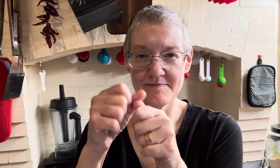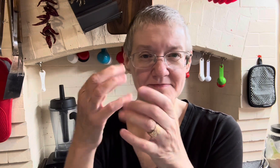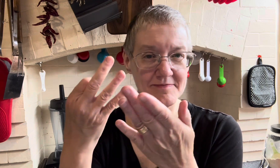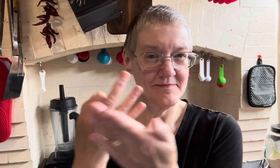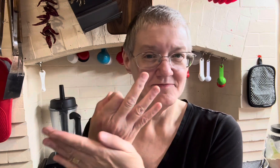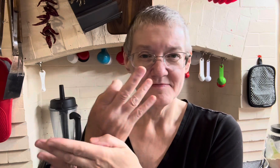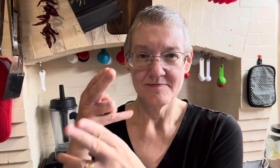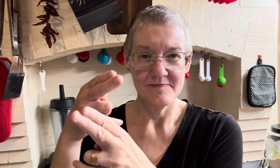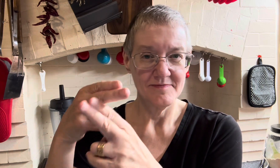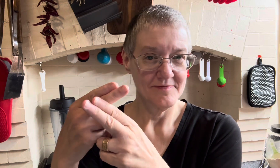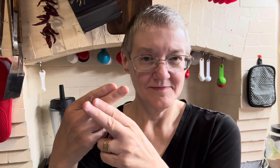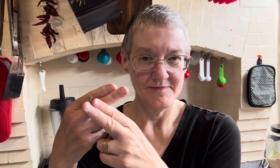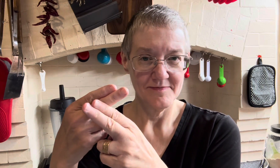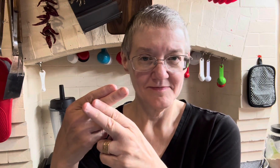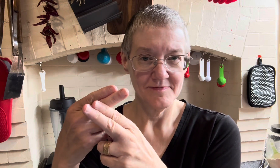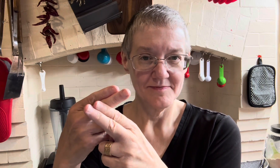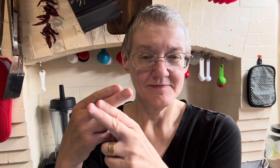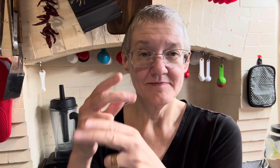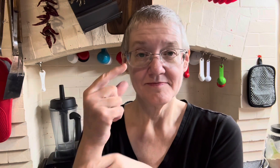raw weight of that is.